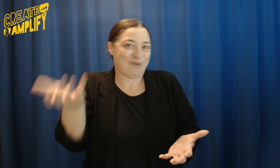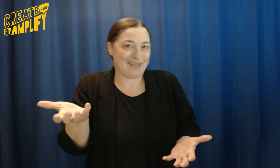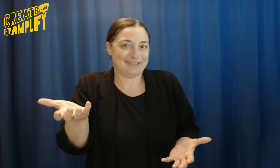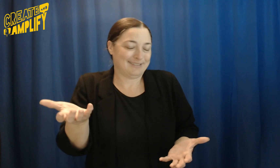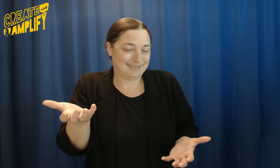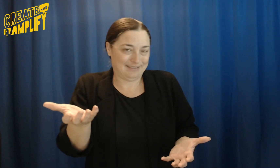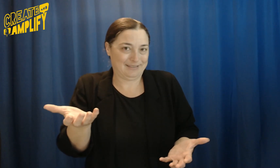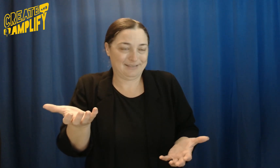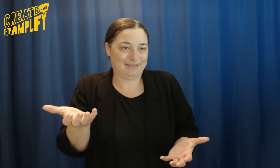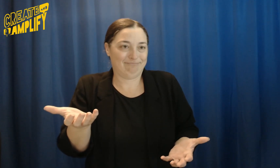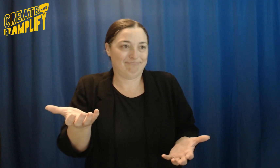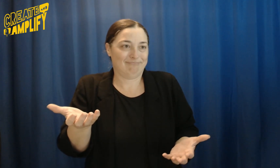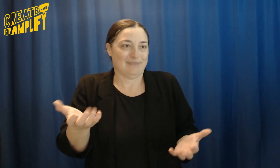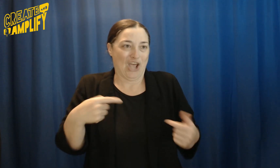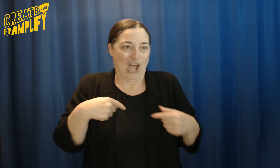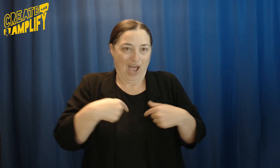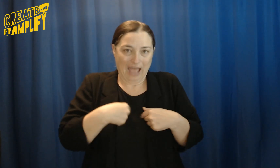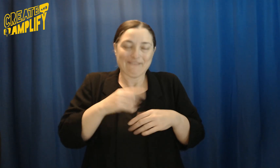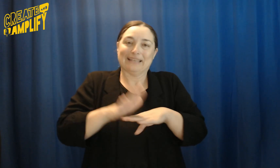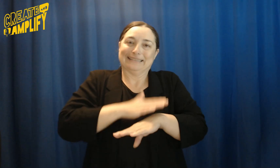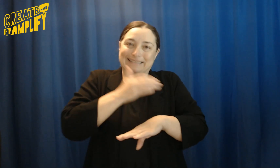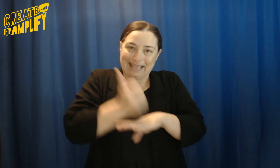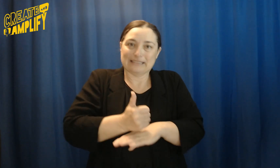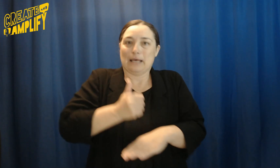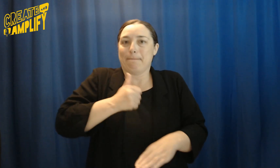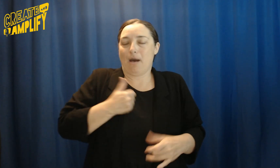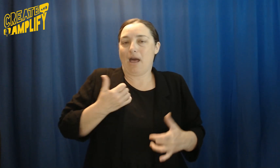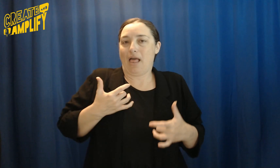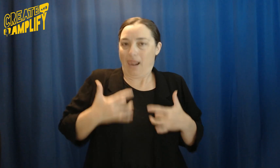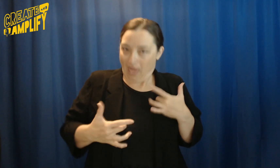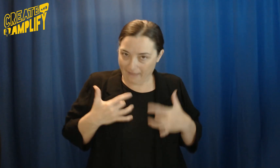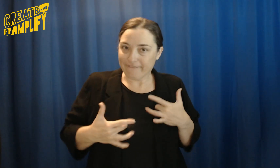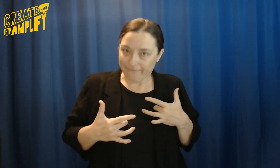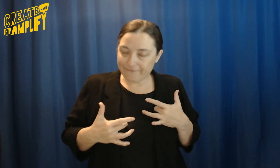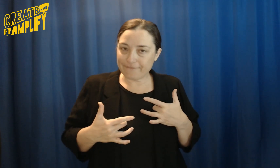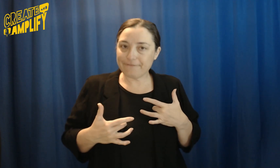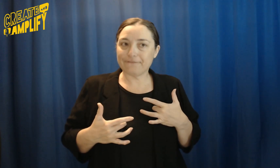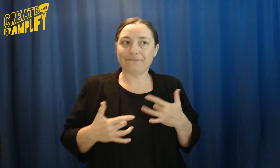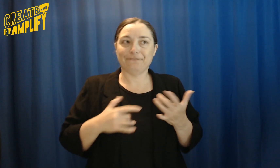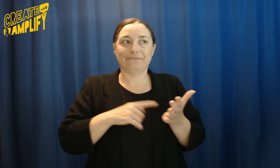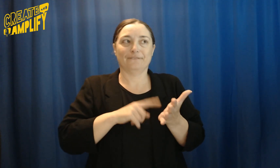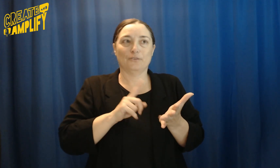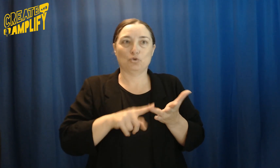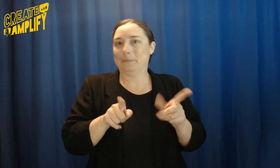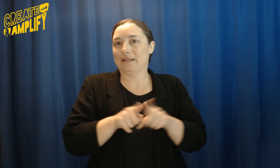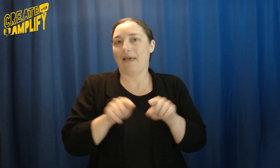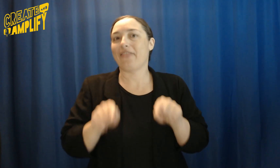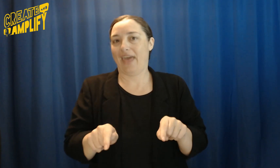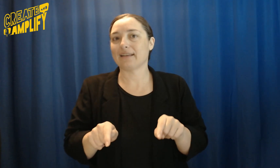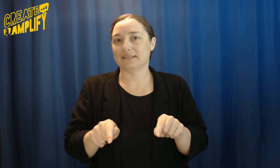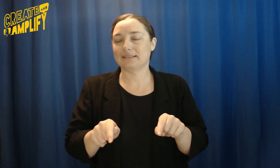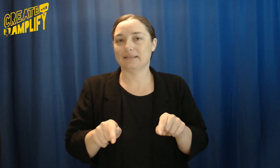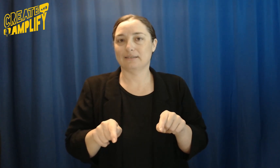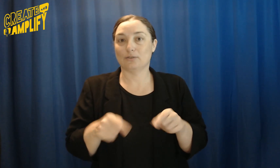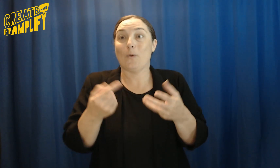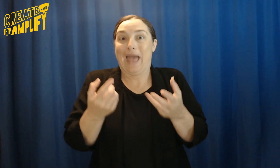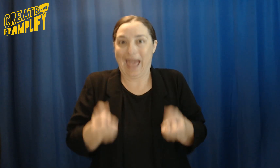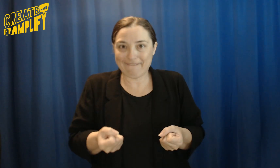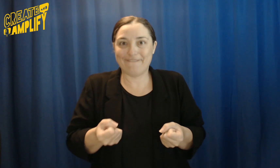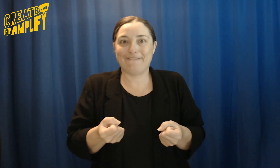I've set my life up, probably subconsciously, to be that way so it holds my interest. And so I'm not